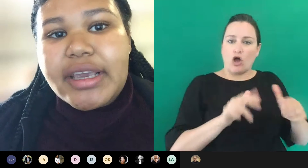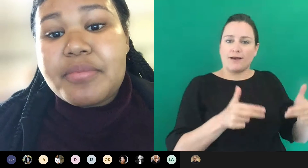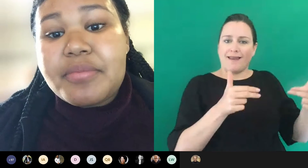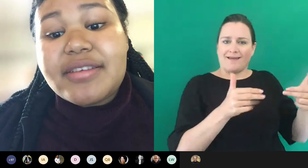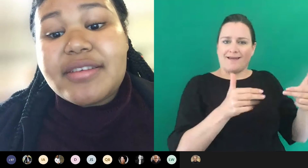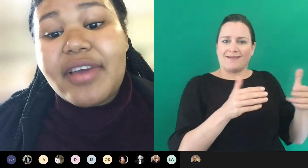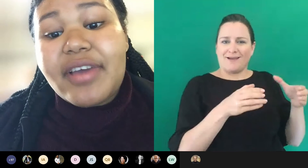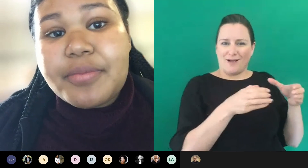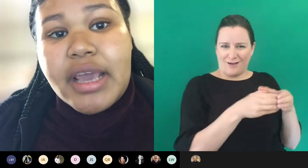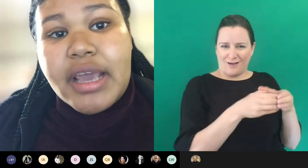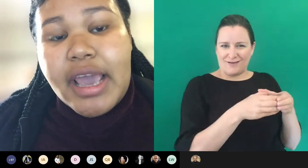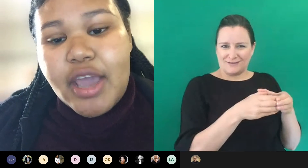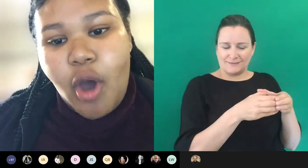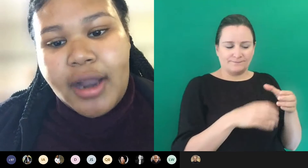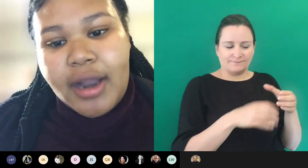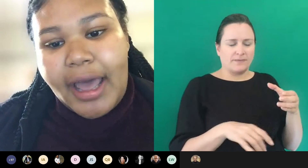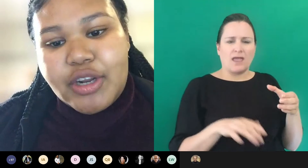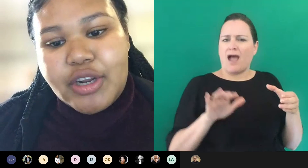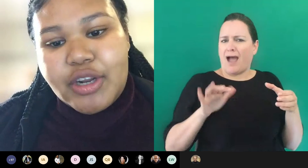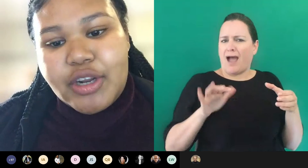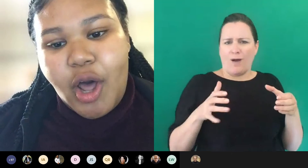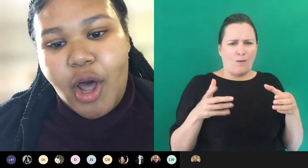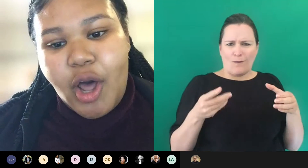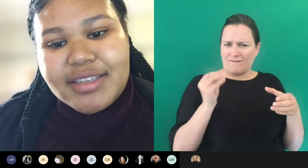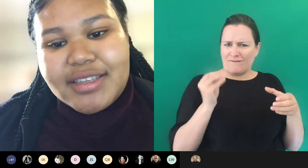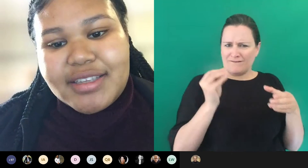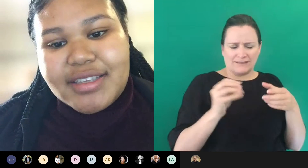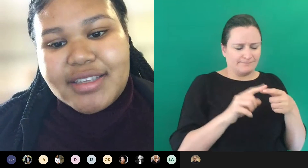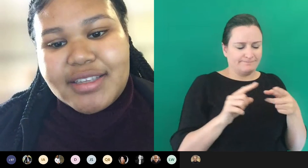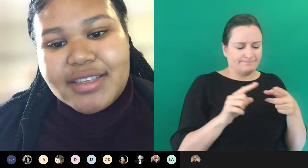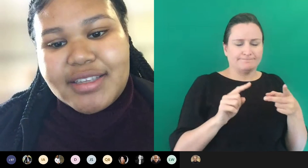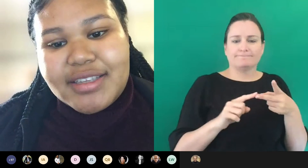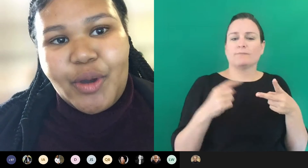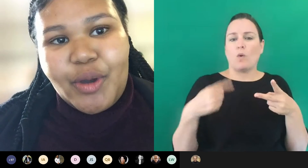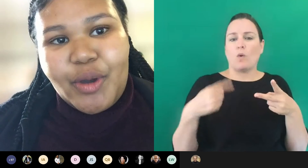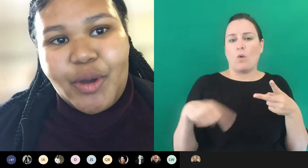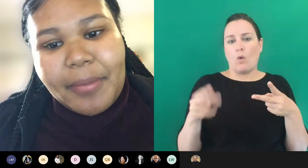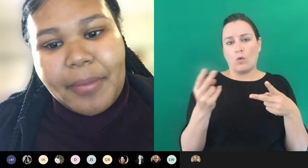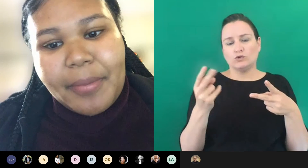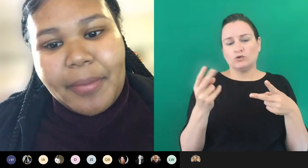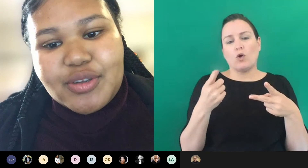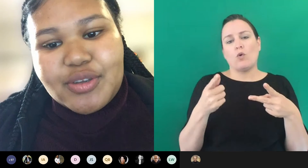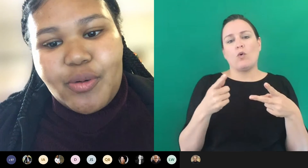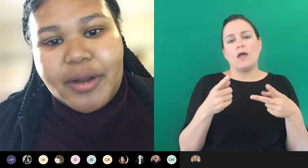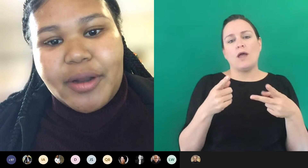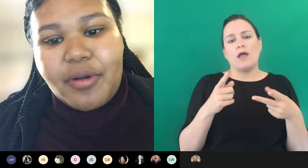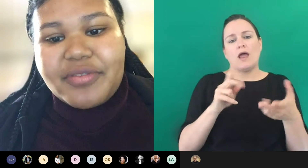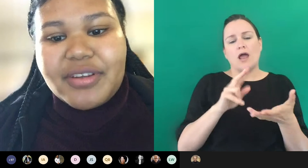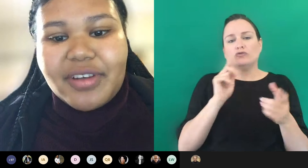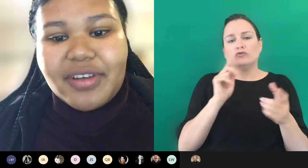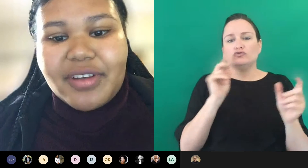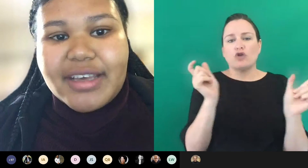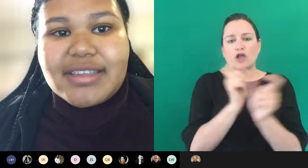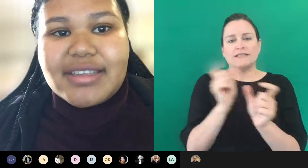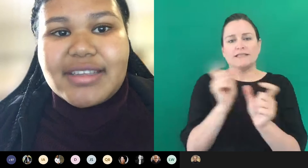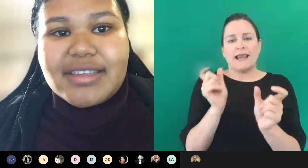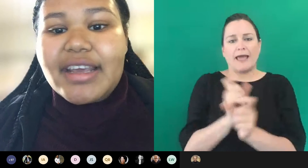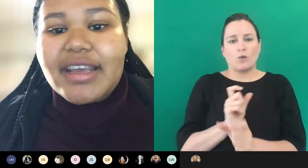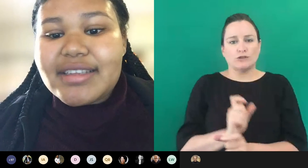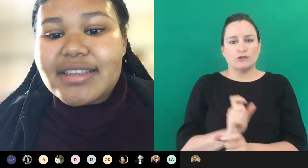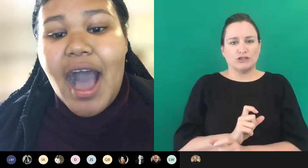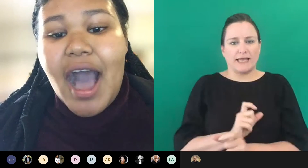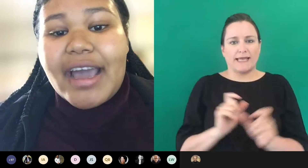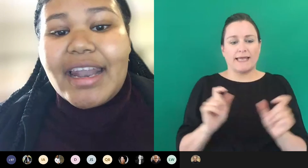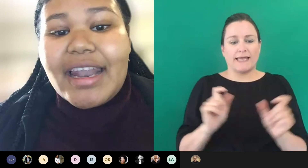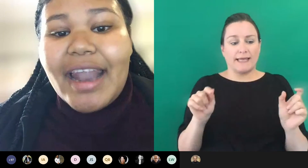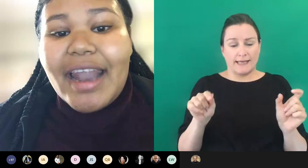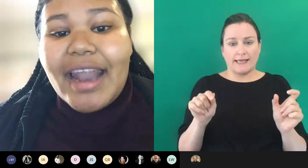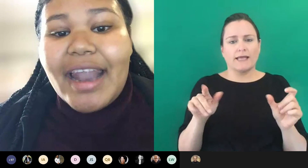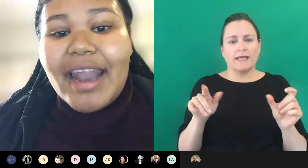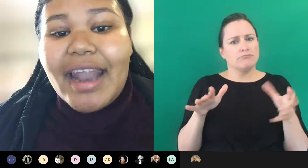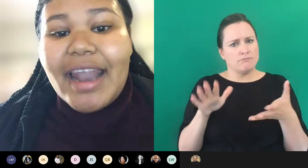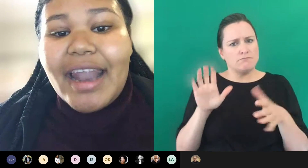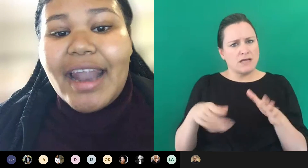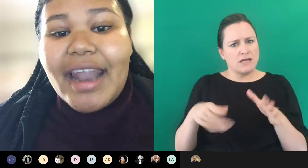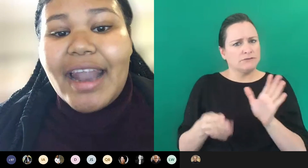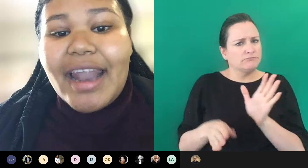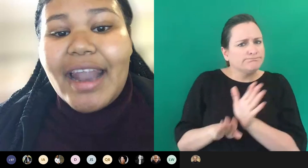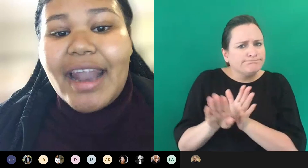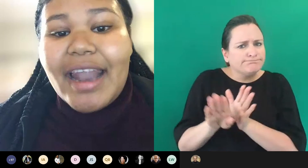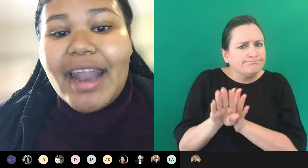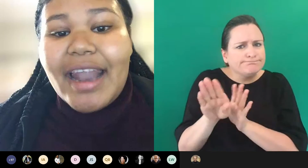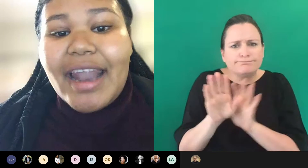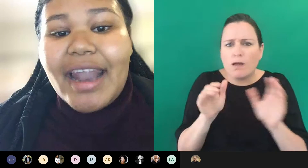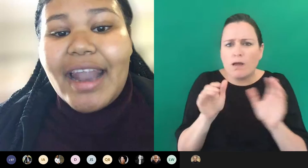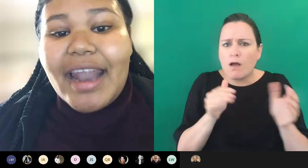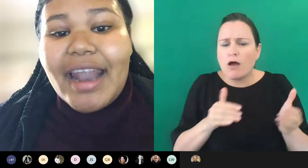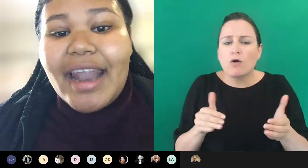translanguaging can be developed in online classes, and just going back to what Prof de Villiers said, it is a collaborative